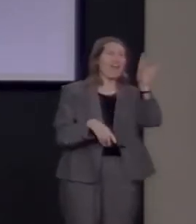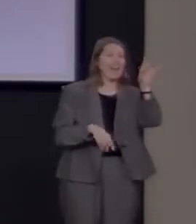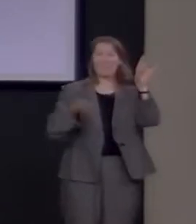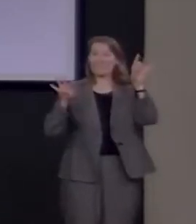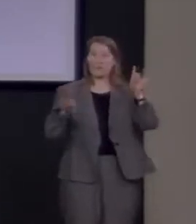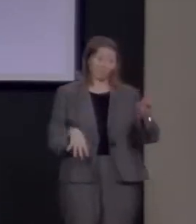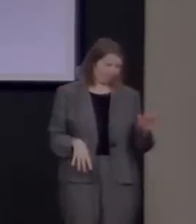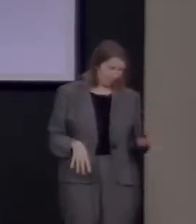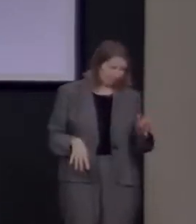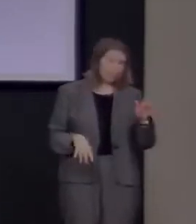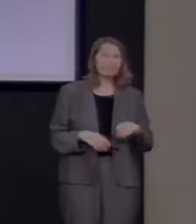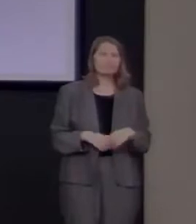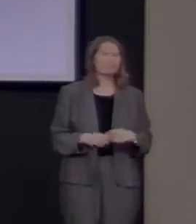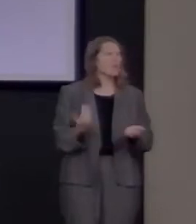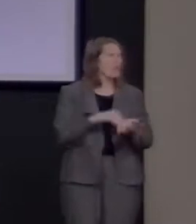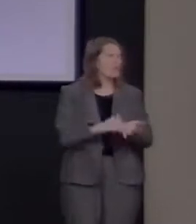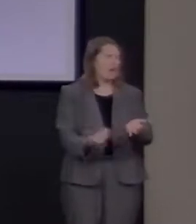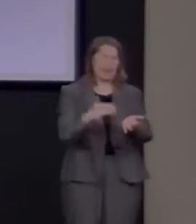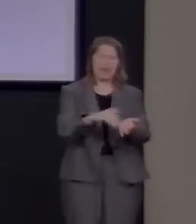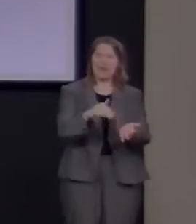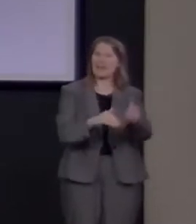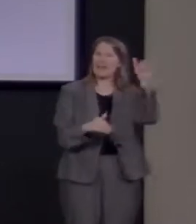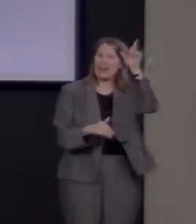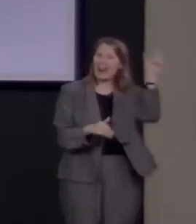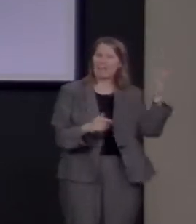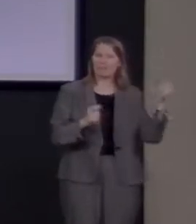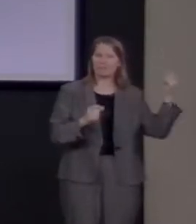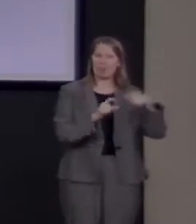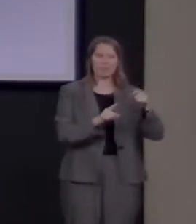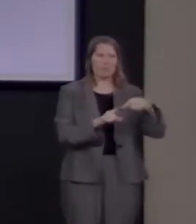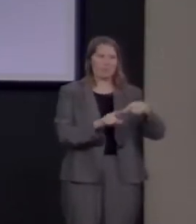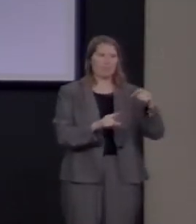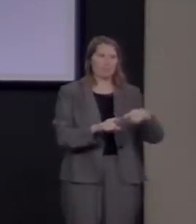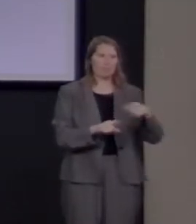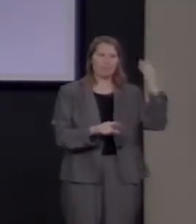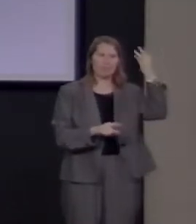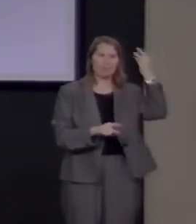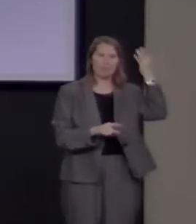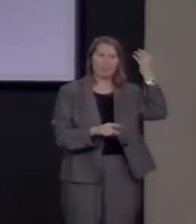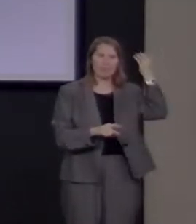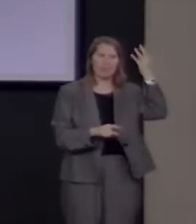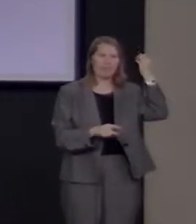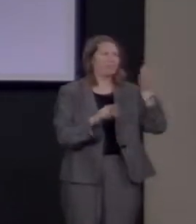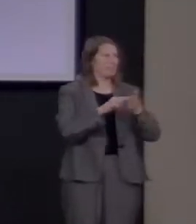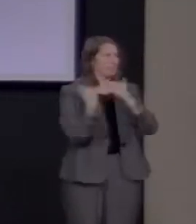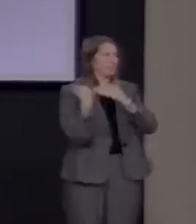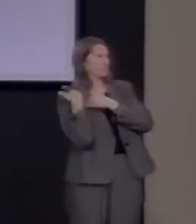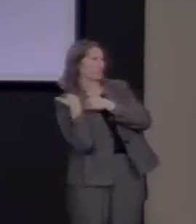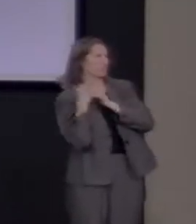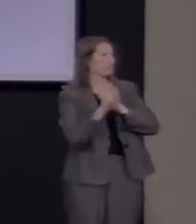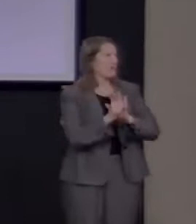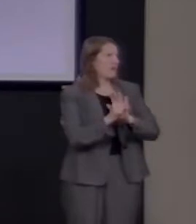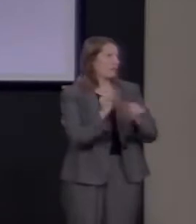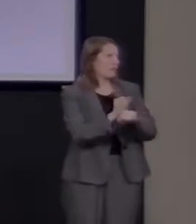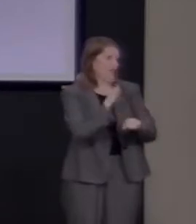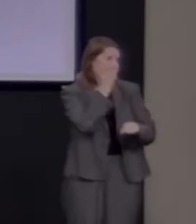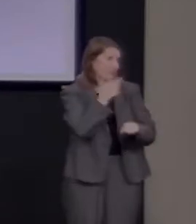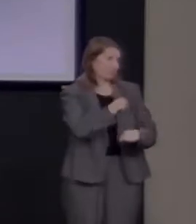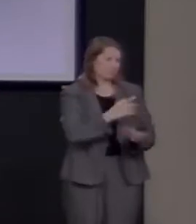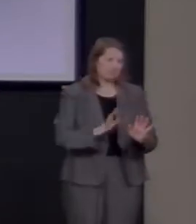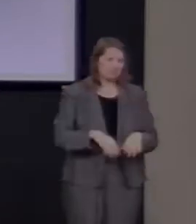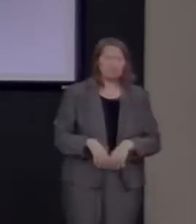activated the left parietal cortex, consistent with the notion that the left parietal cortex is really important for symbolic number